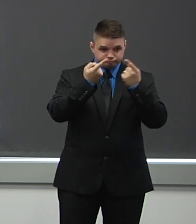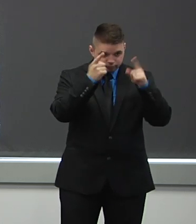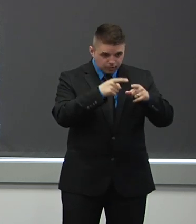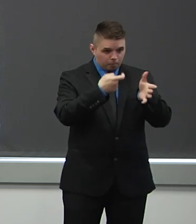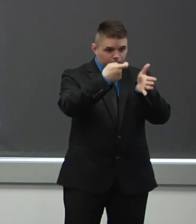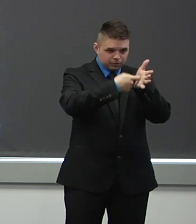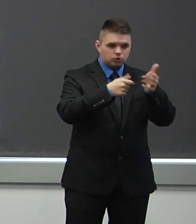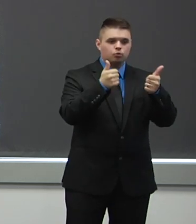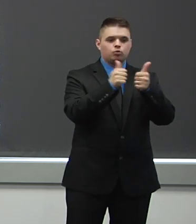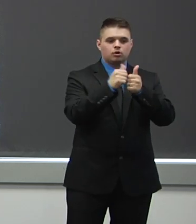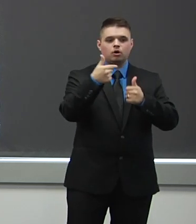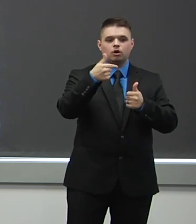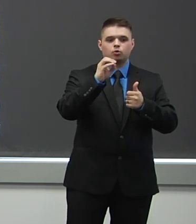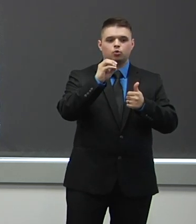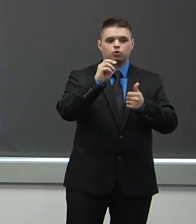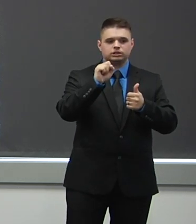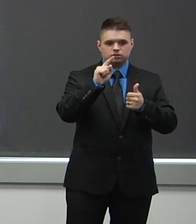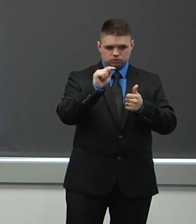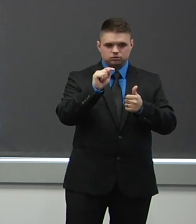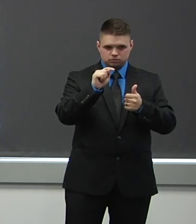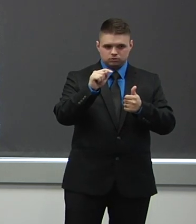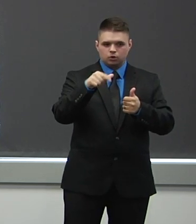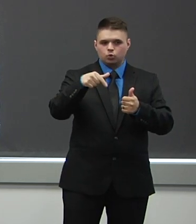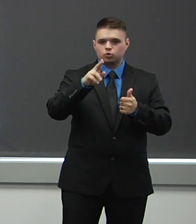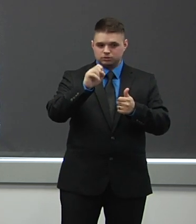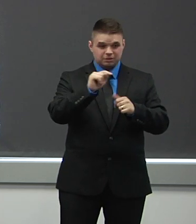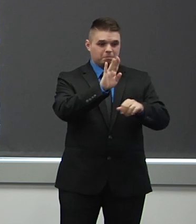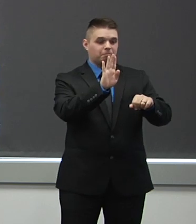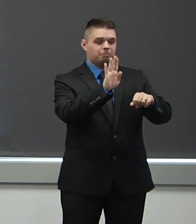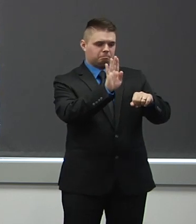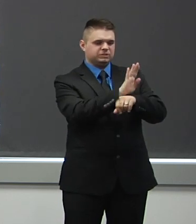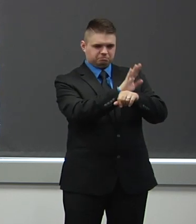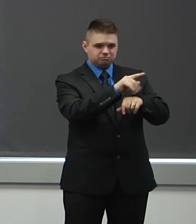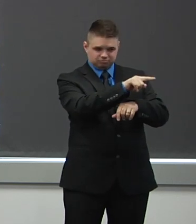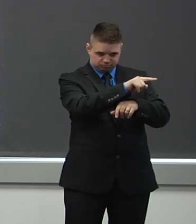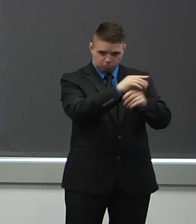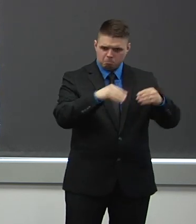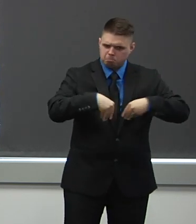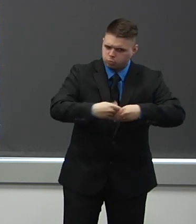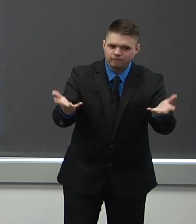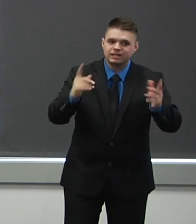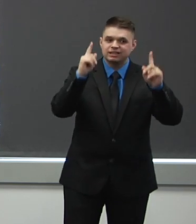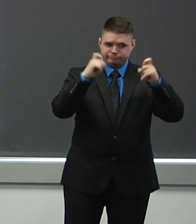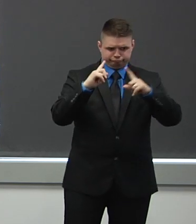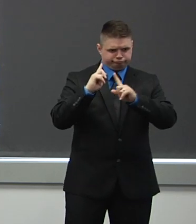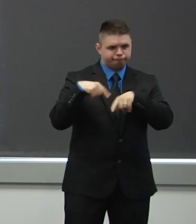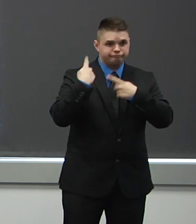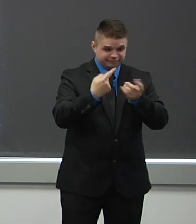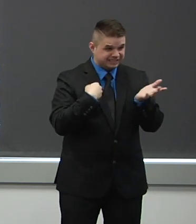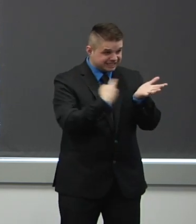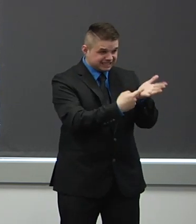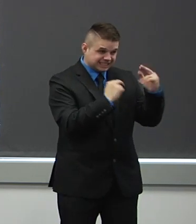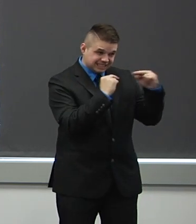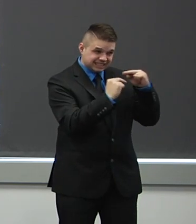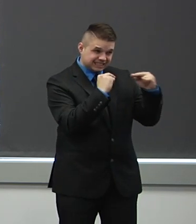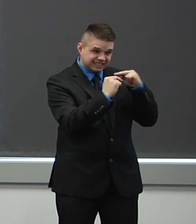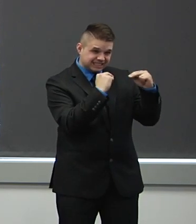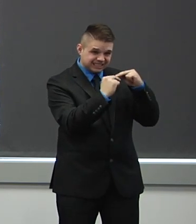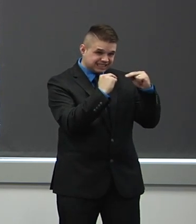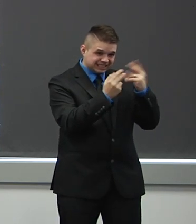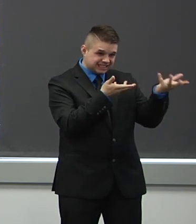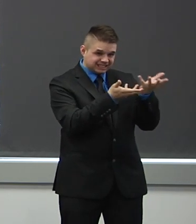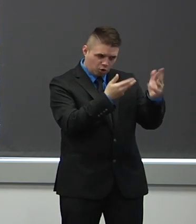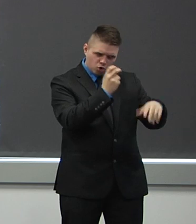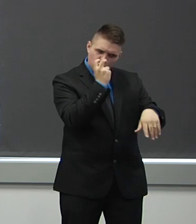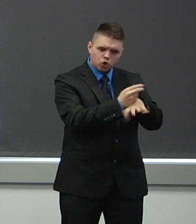carrier, commercial company that can provide testing. This has been in conversation. We have been working hard to identify these types